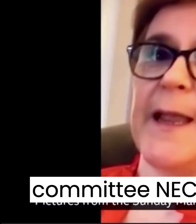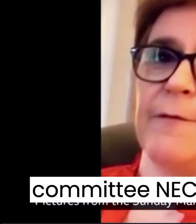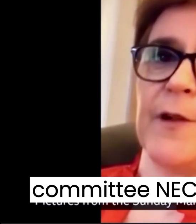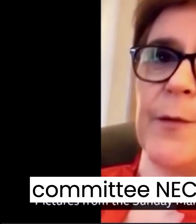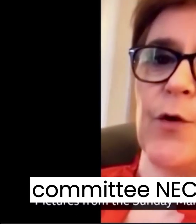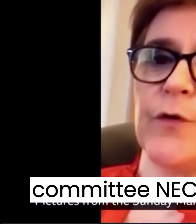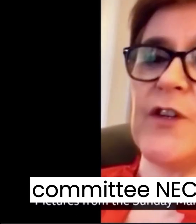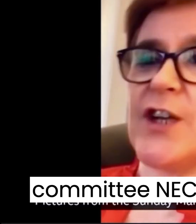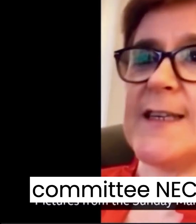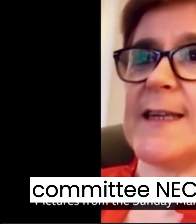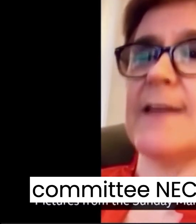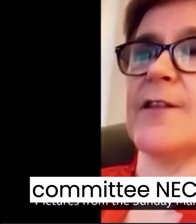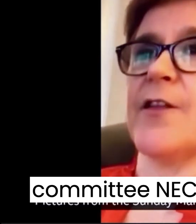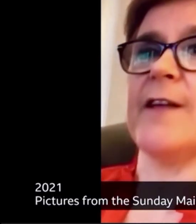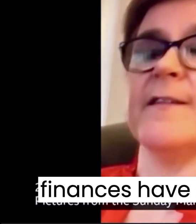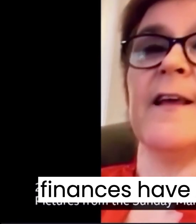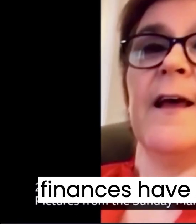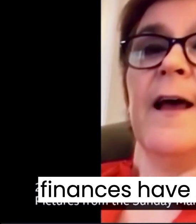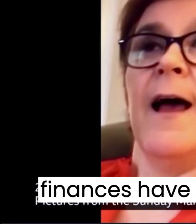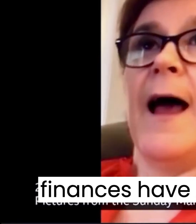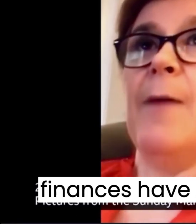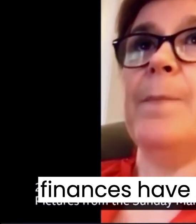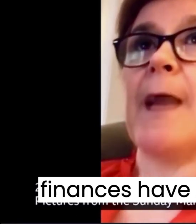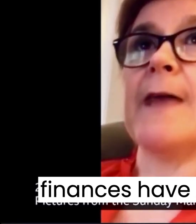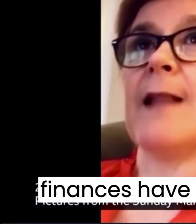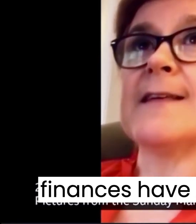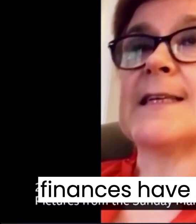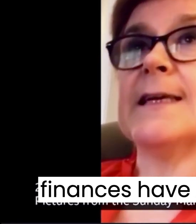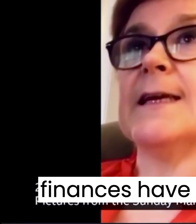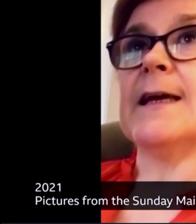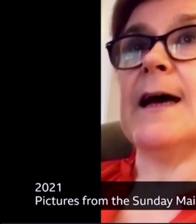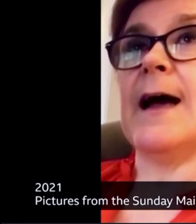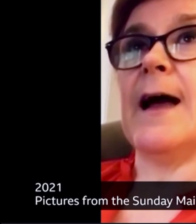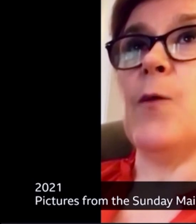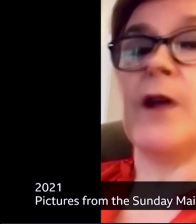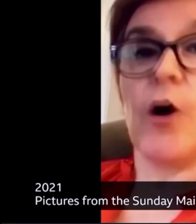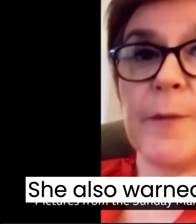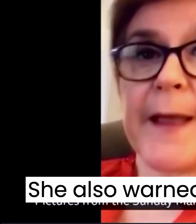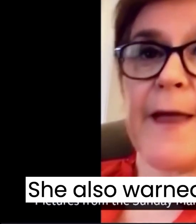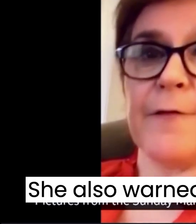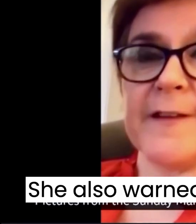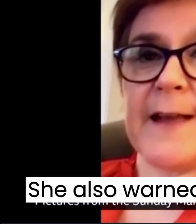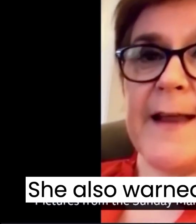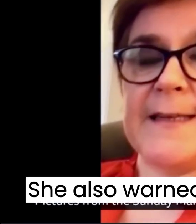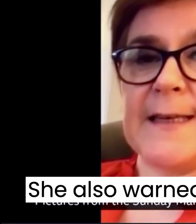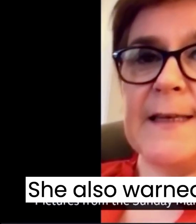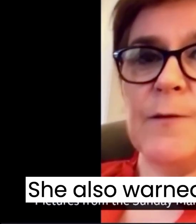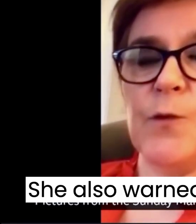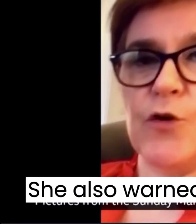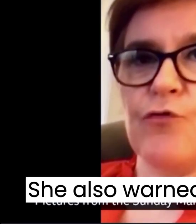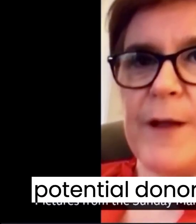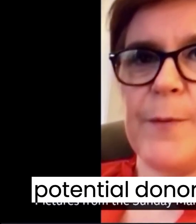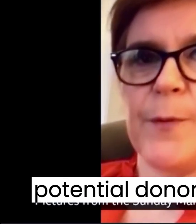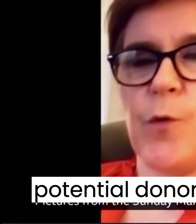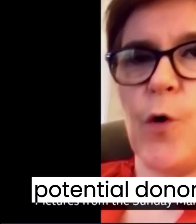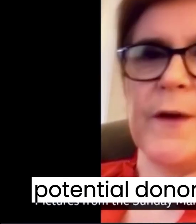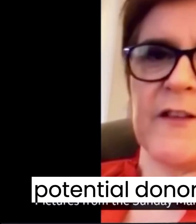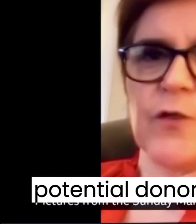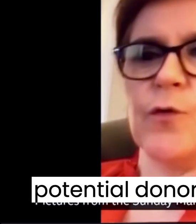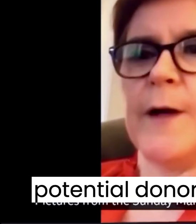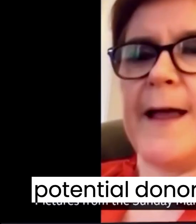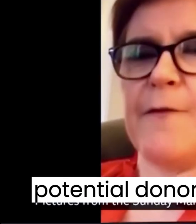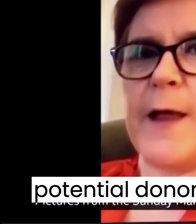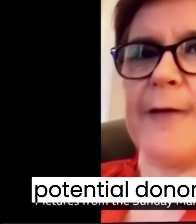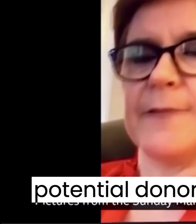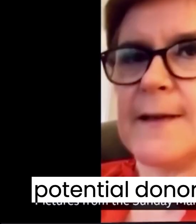Committee, NEC, members the party's finances have never been stronger. She also warned about the impact on potential donors